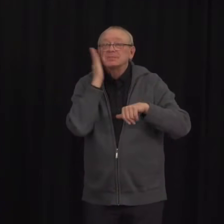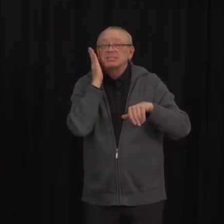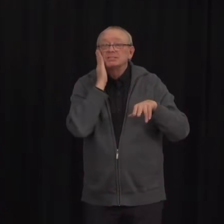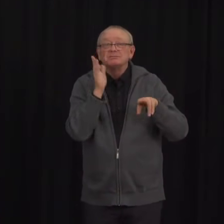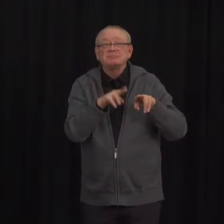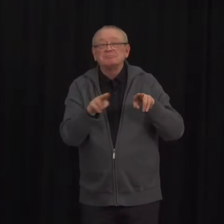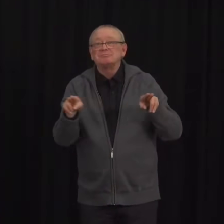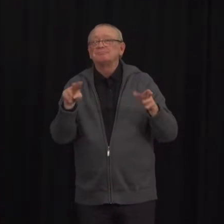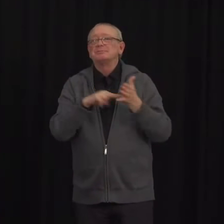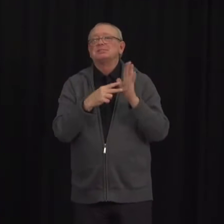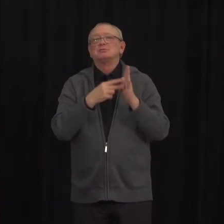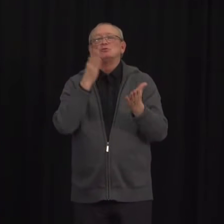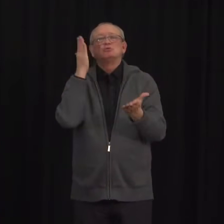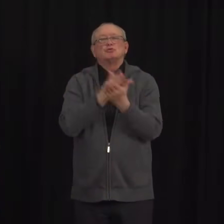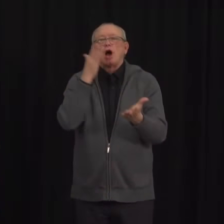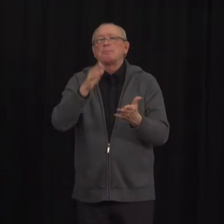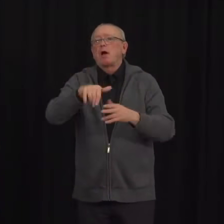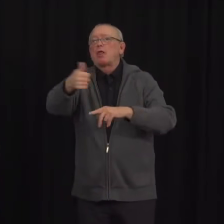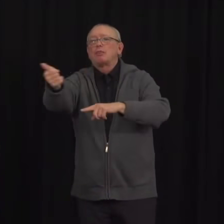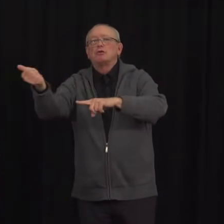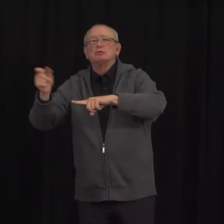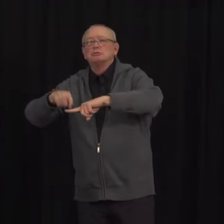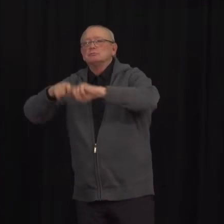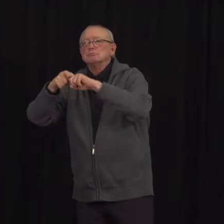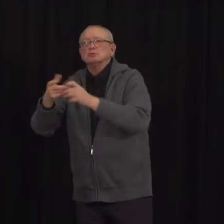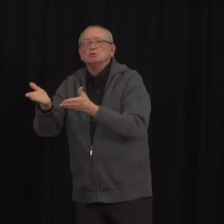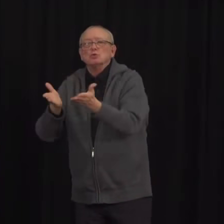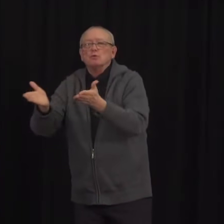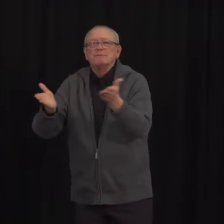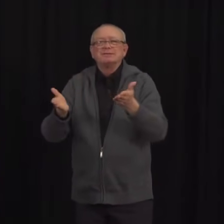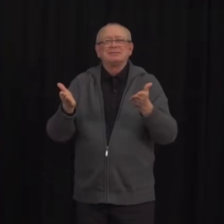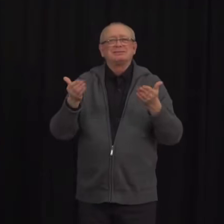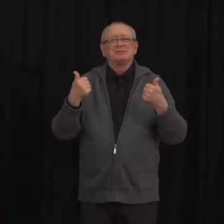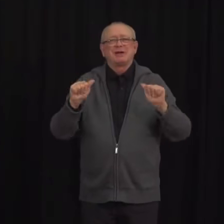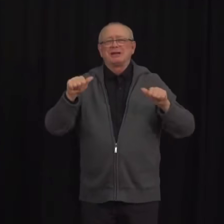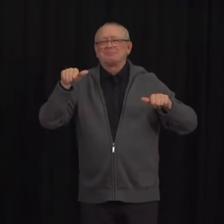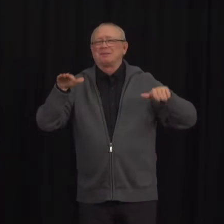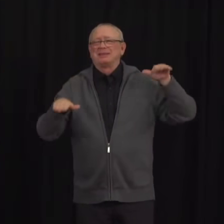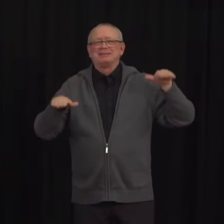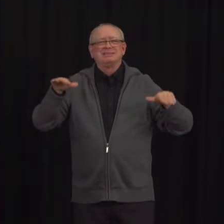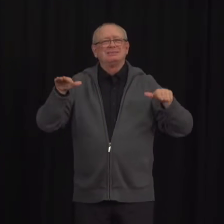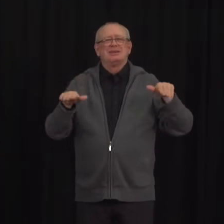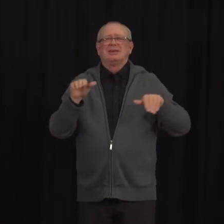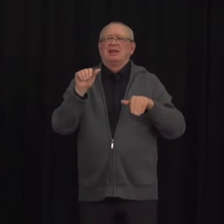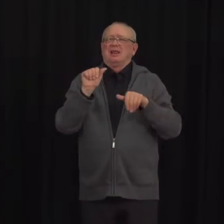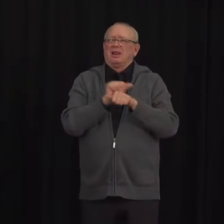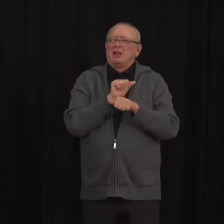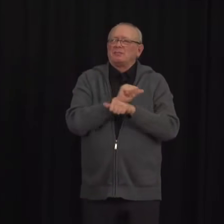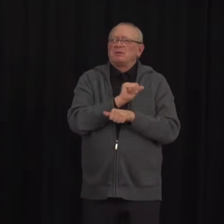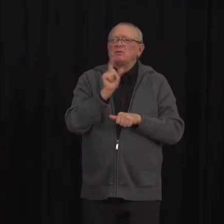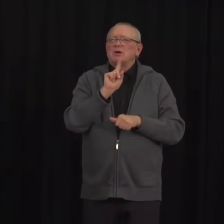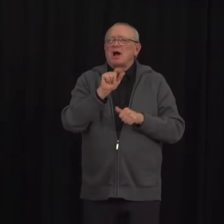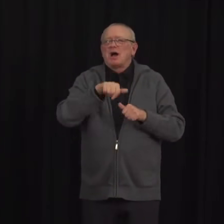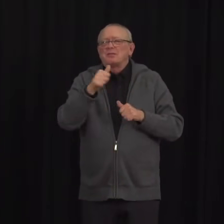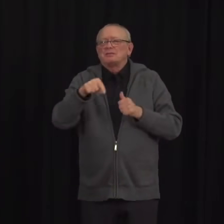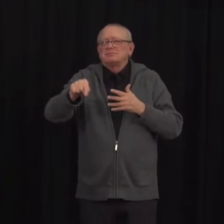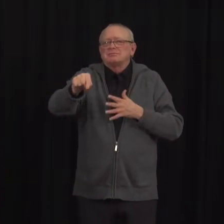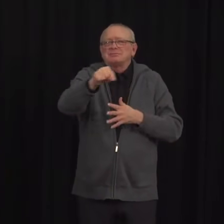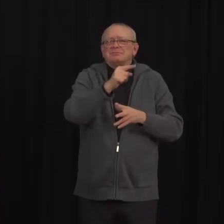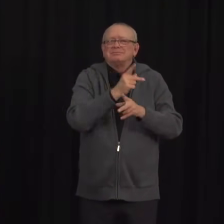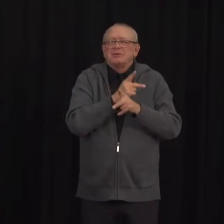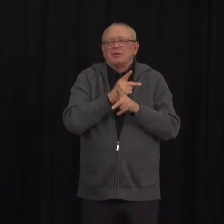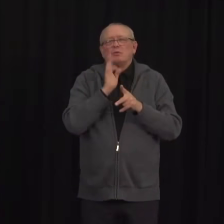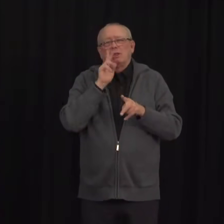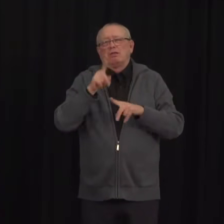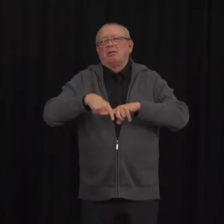other services. So there's always some degree of trade-offs, and Albertans who need other care could end up having their